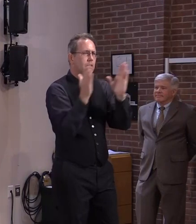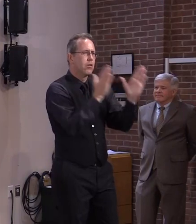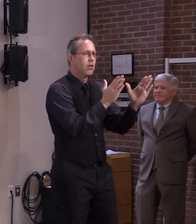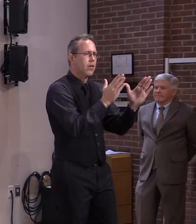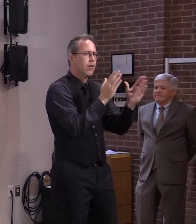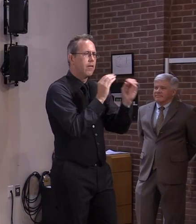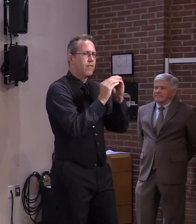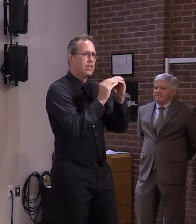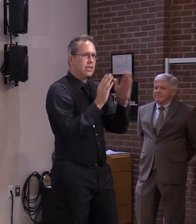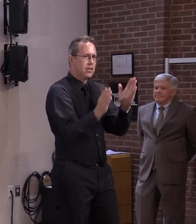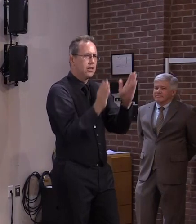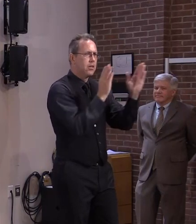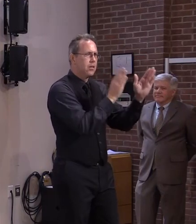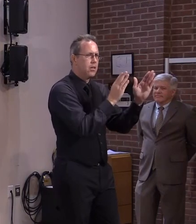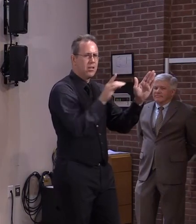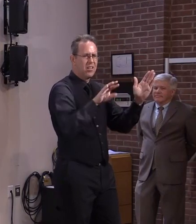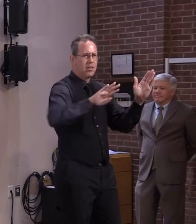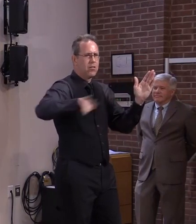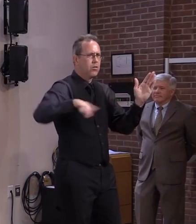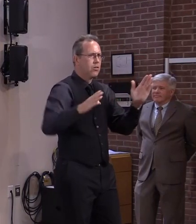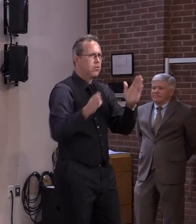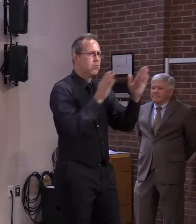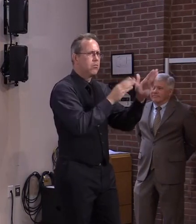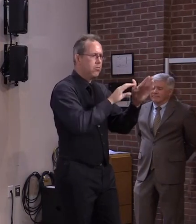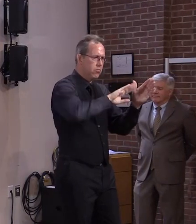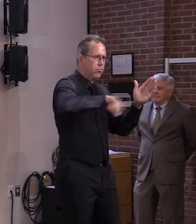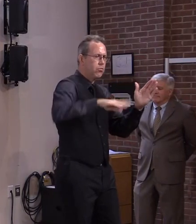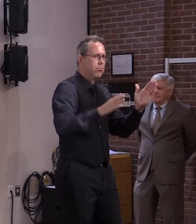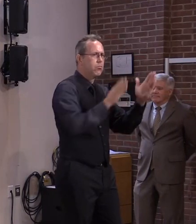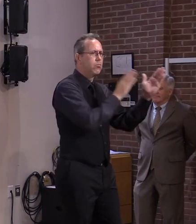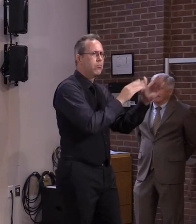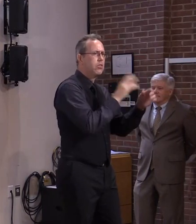and we'll have a better sense of where our trend has been more recently.